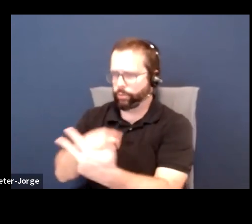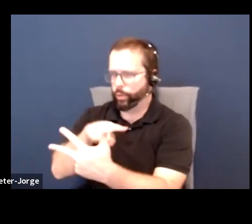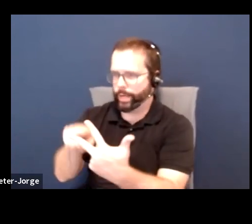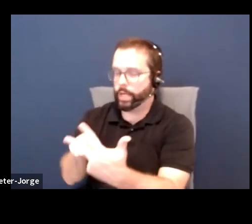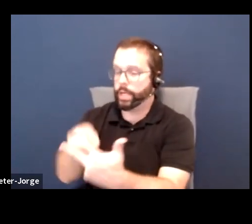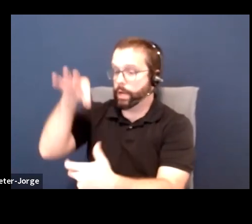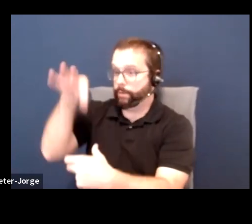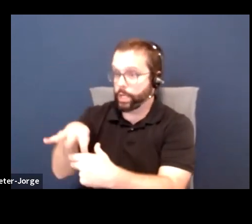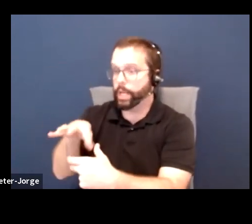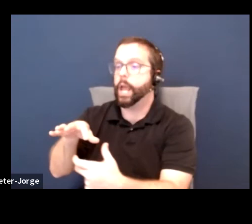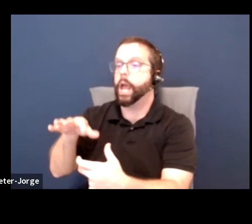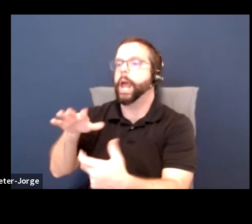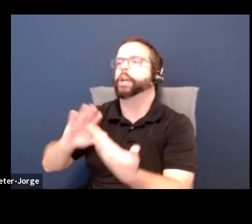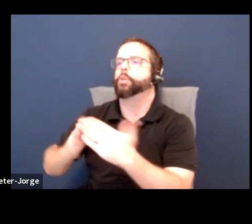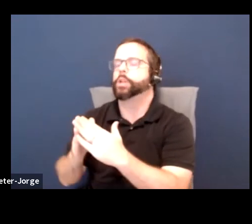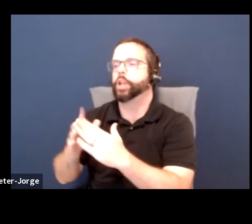best as well. And so that